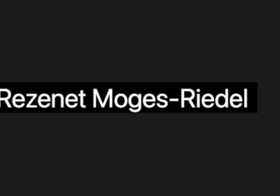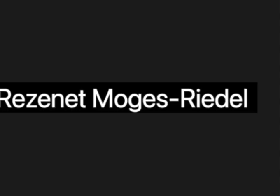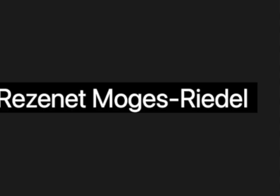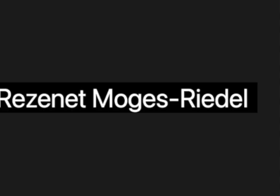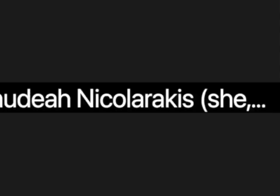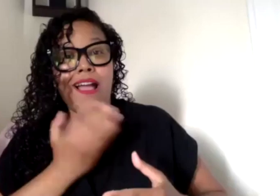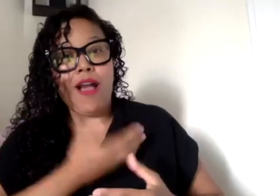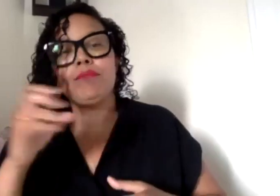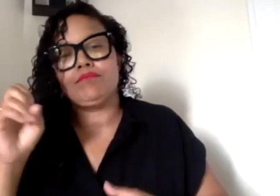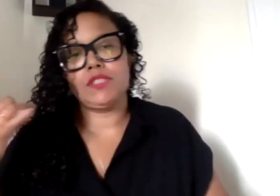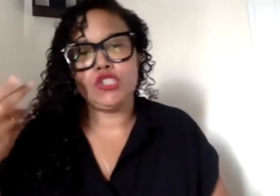as well.